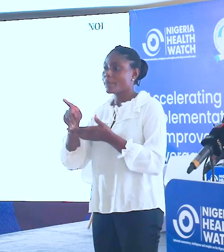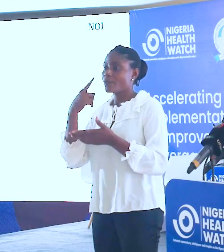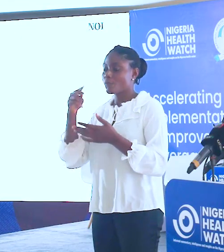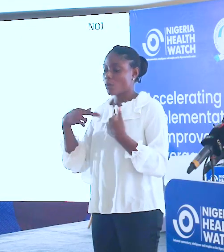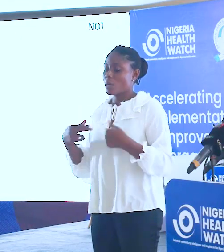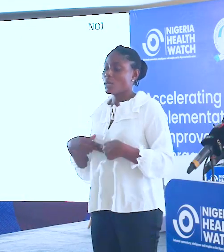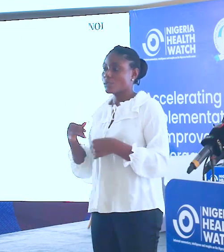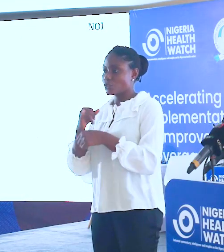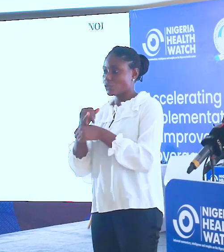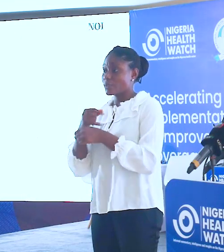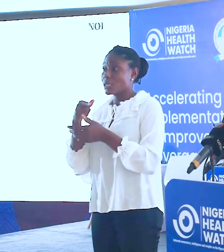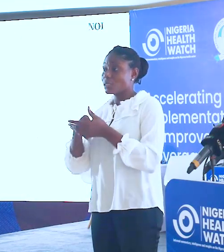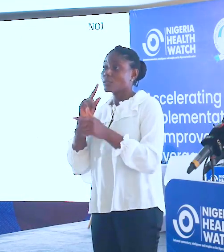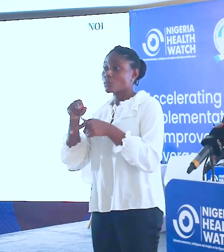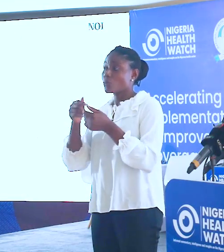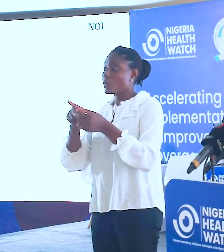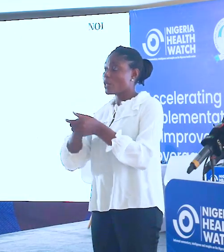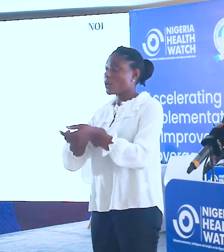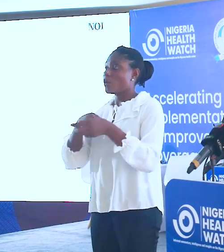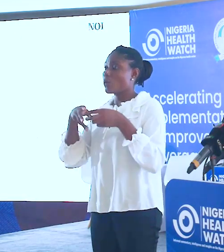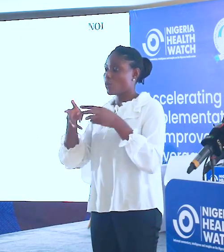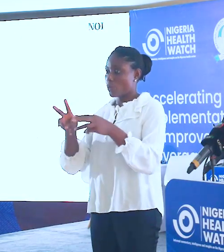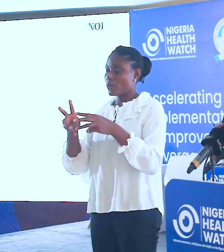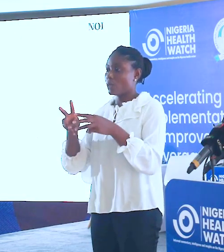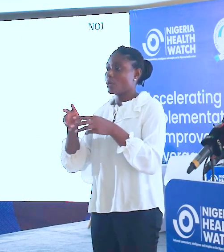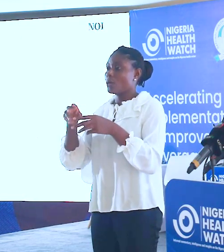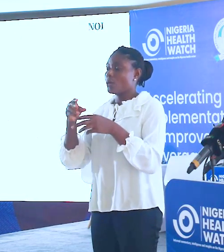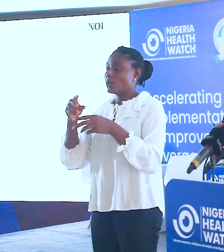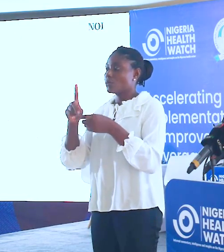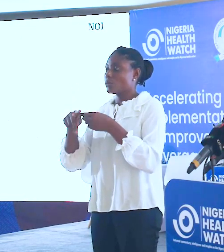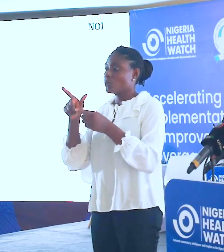insurance. And this will go a long way in reducing the incidence of out-of-pocket